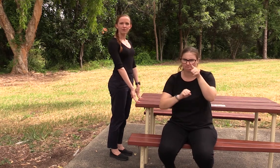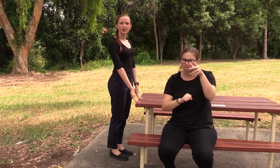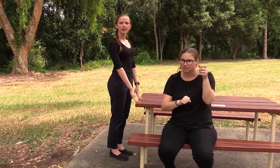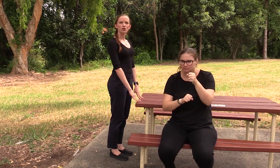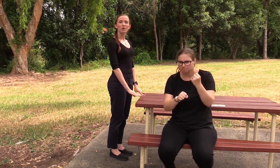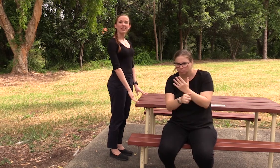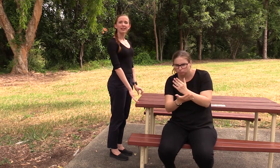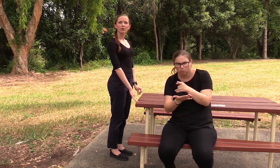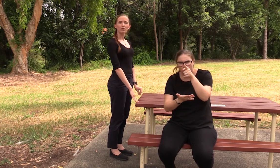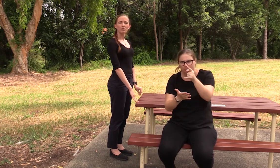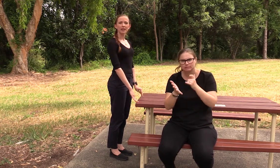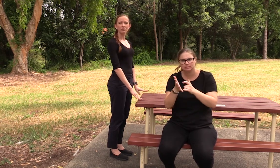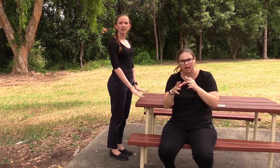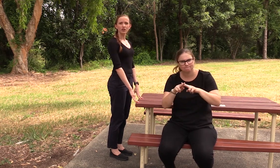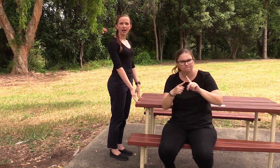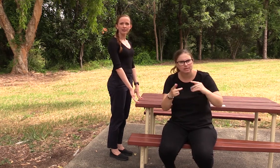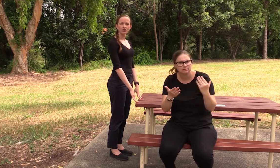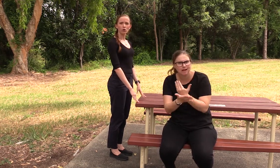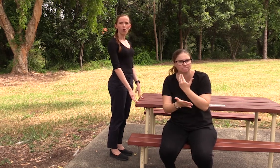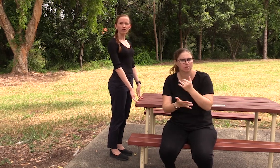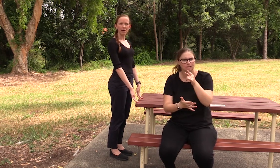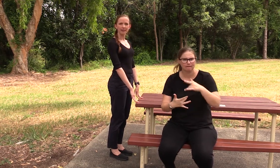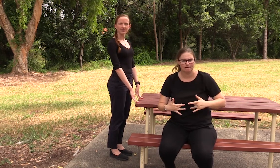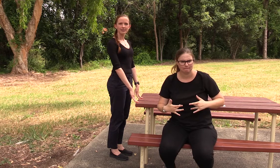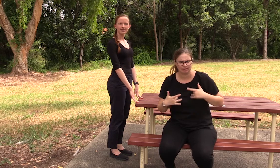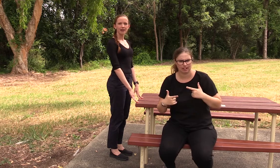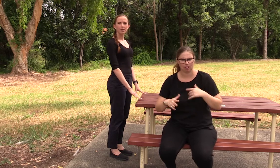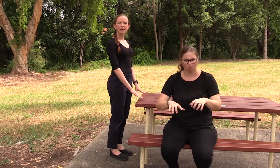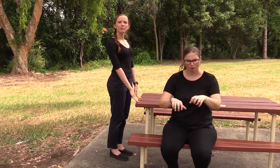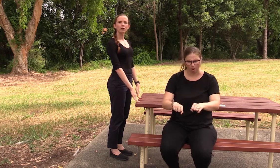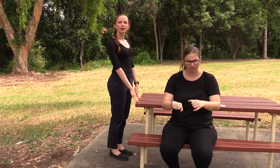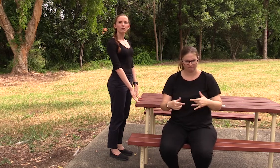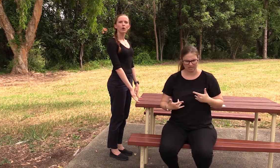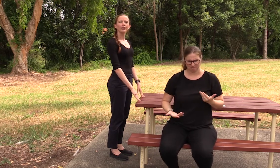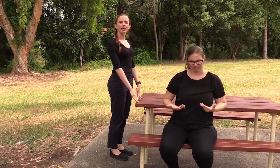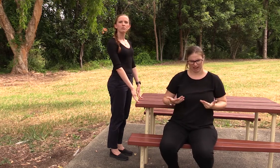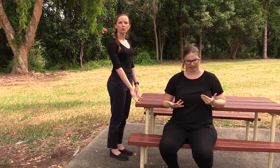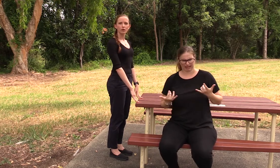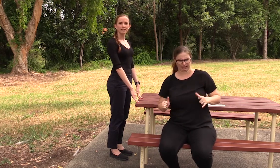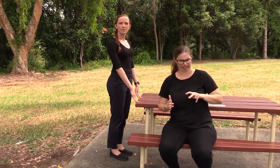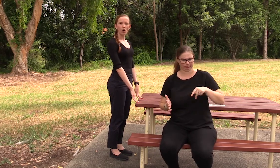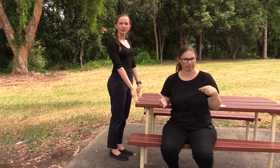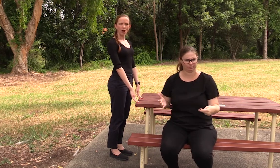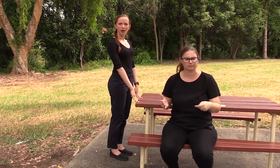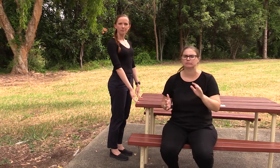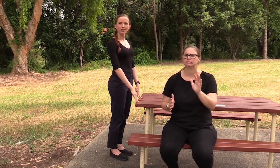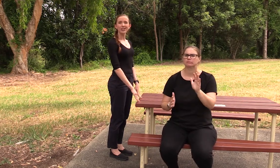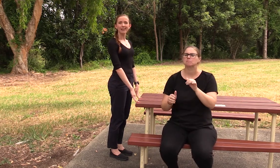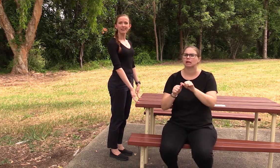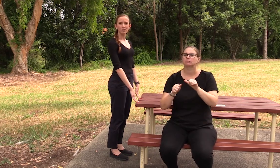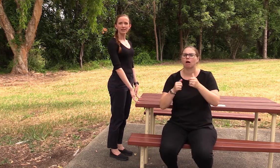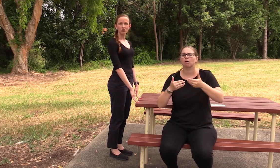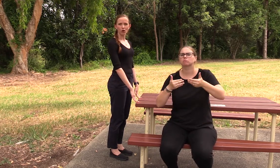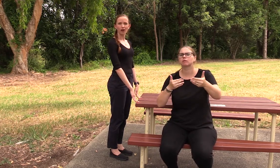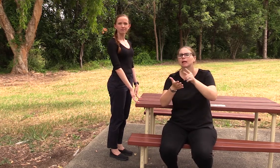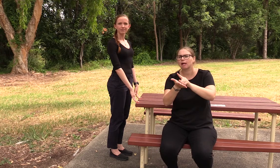safe. So if any of them make you feel challenged or off balance, maybe look at working up towards them over time as you get